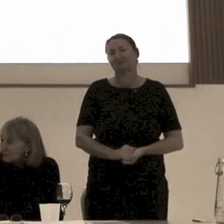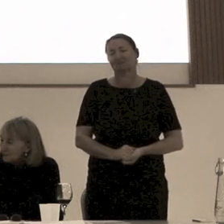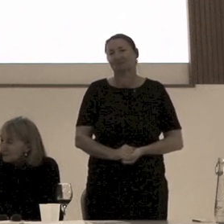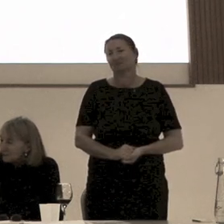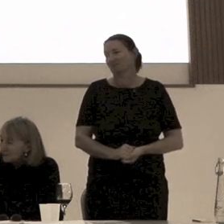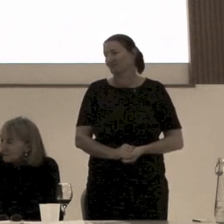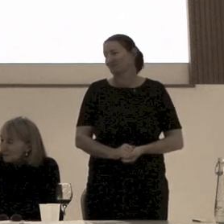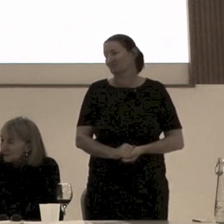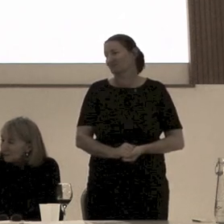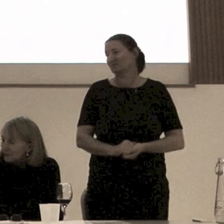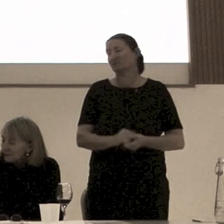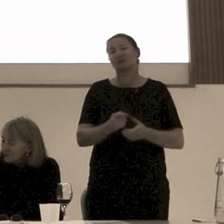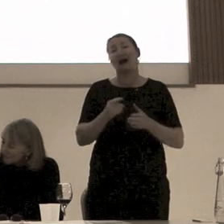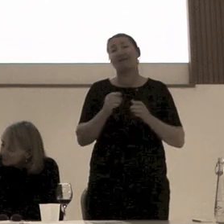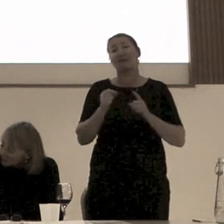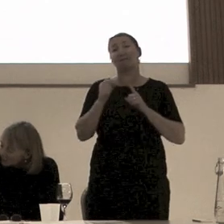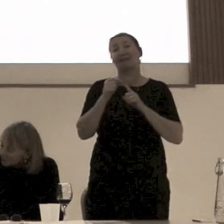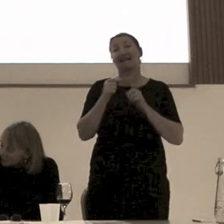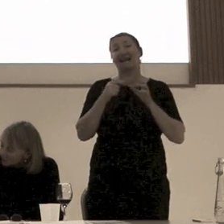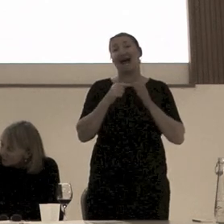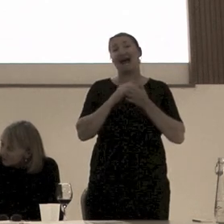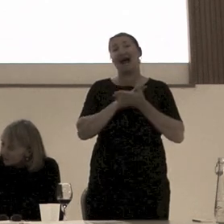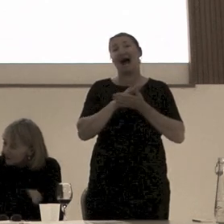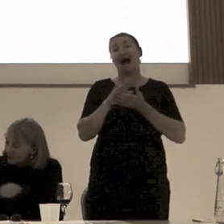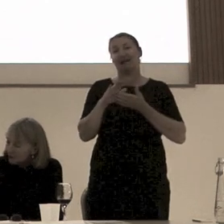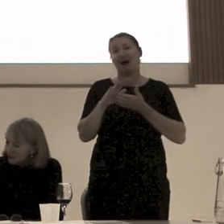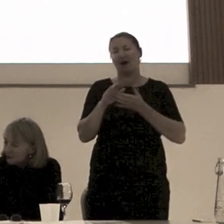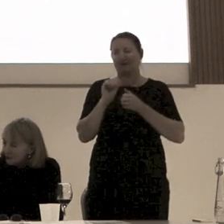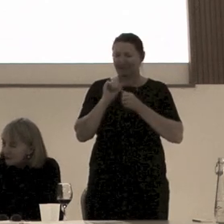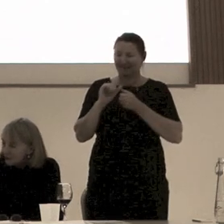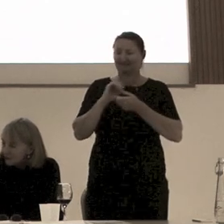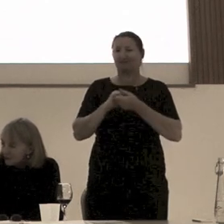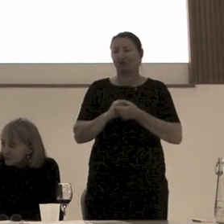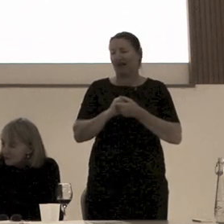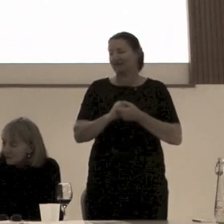There's her PA Hannah, who is also a best friend.